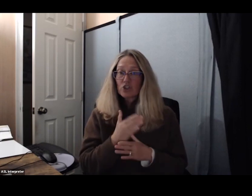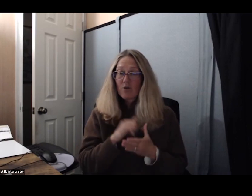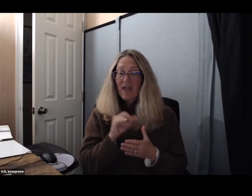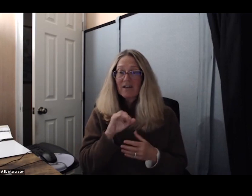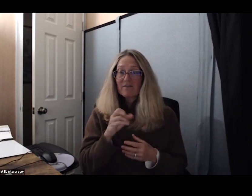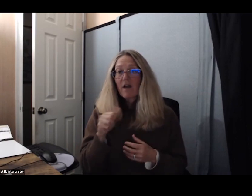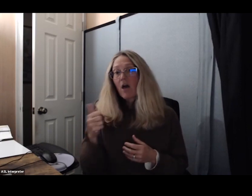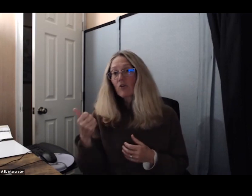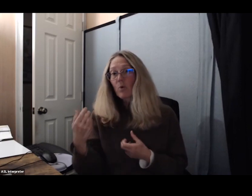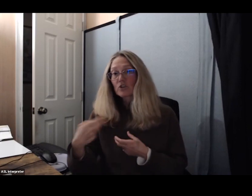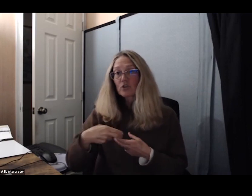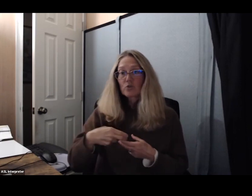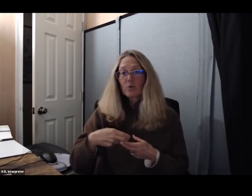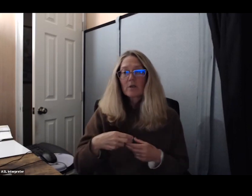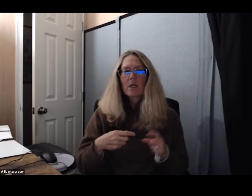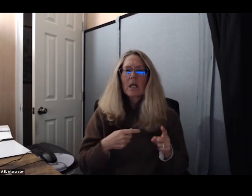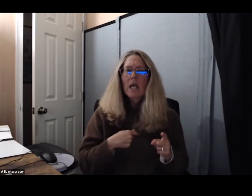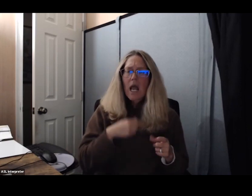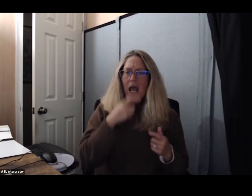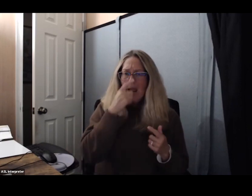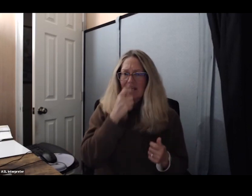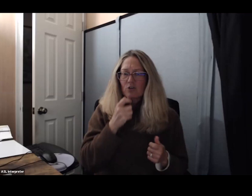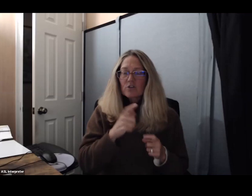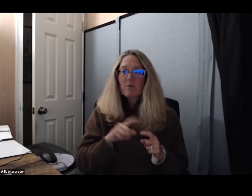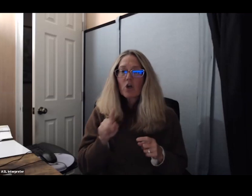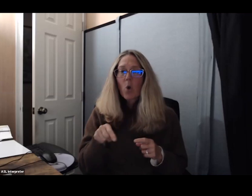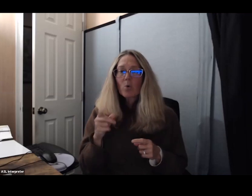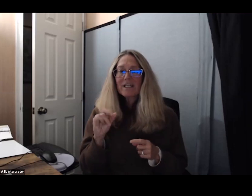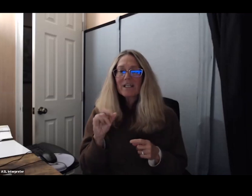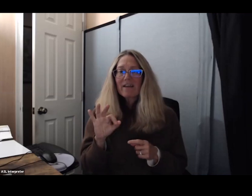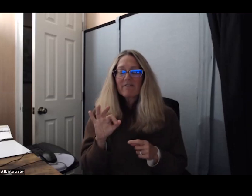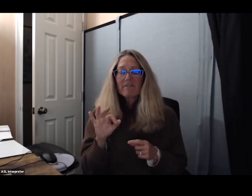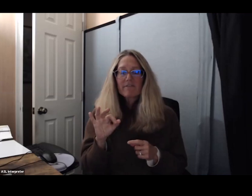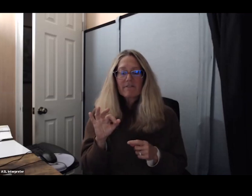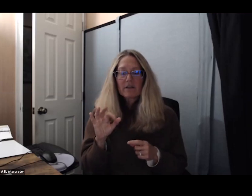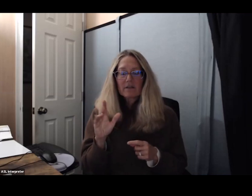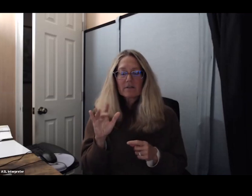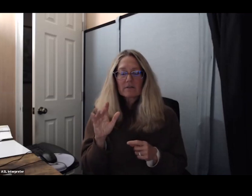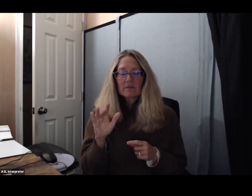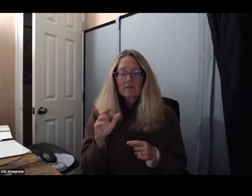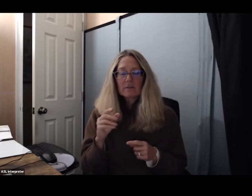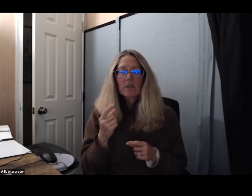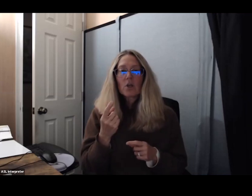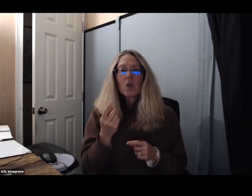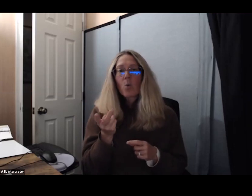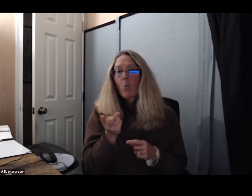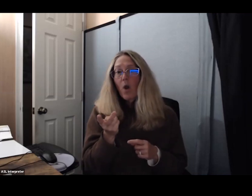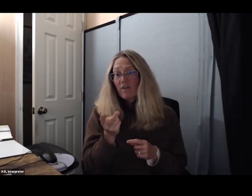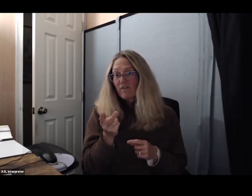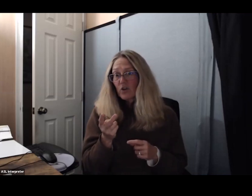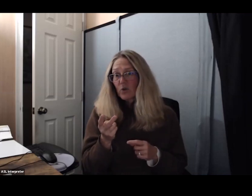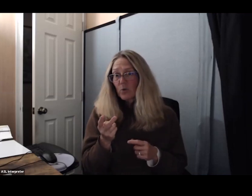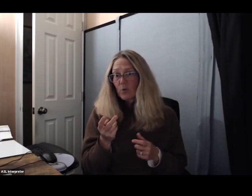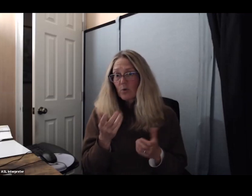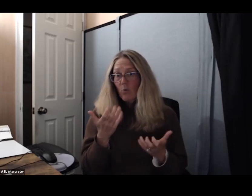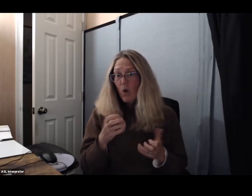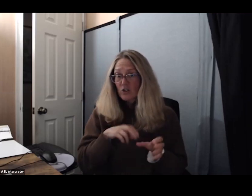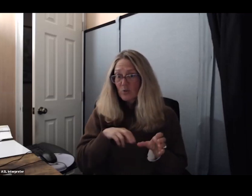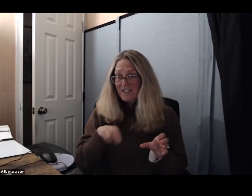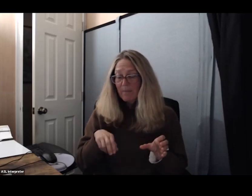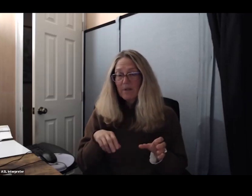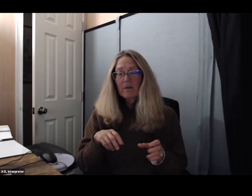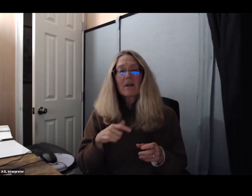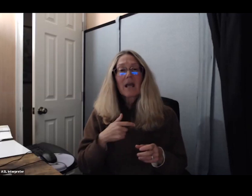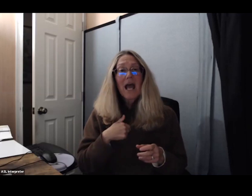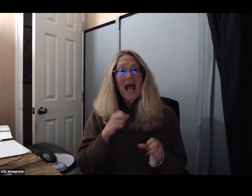of that. I would be interested, but only if one of you would want to step down. And I'm